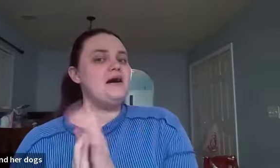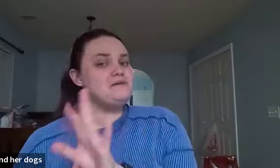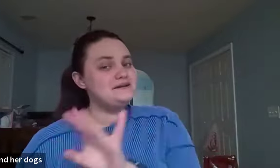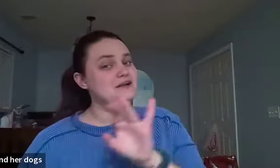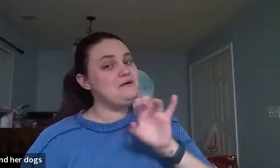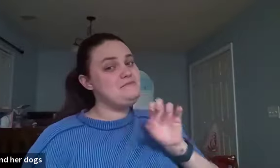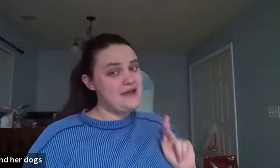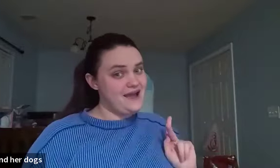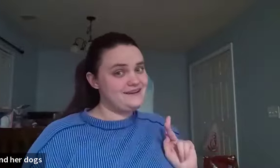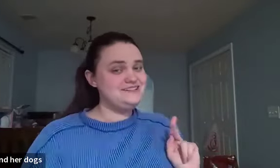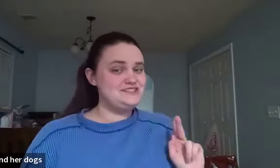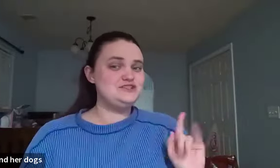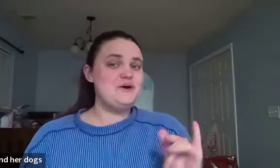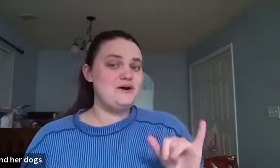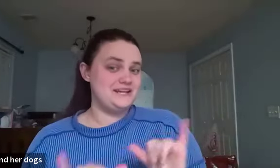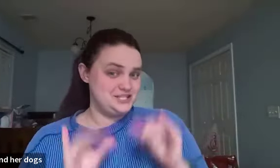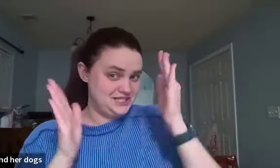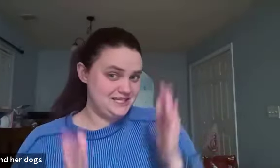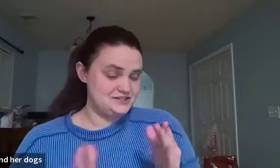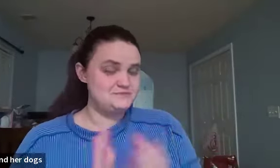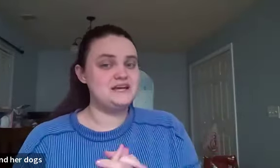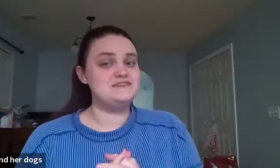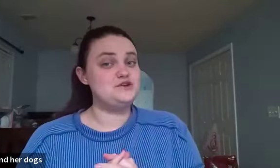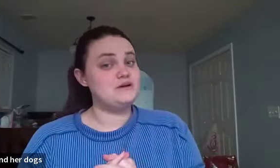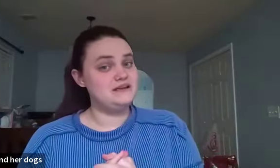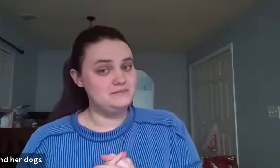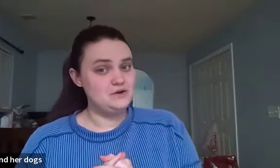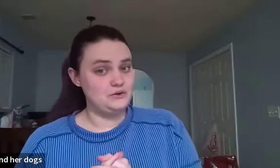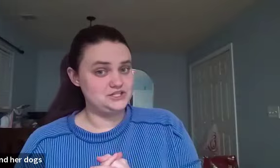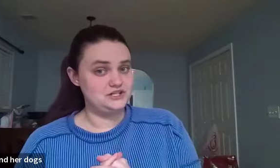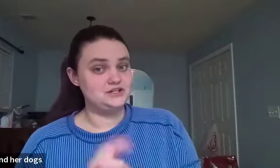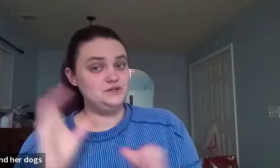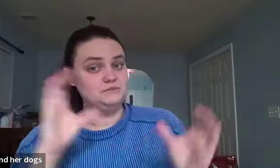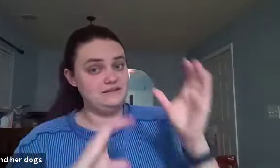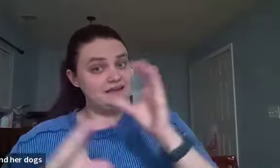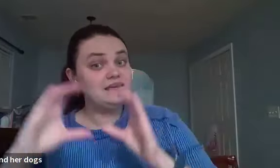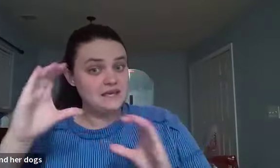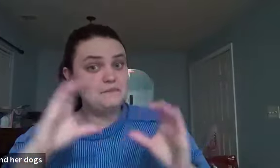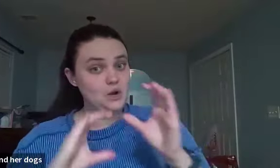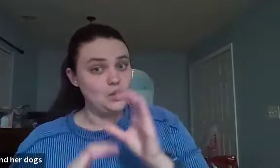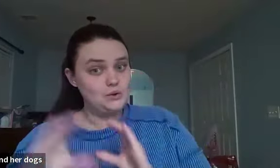I wanted to go back to our engineers because if you are a chemical engineer, you would be like